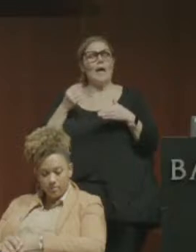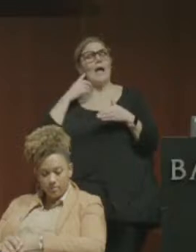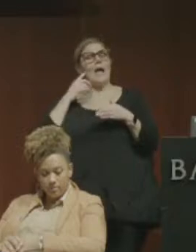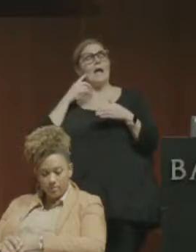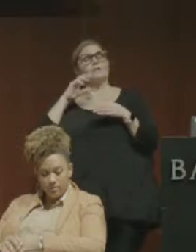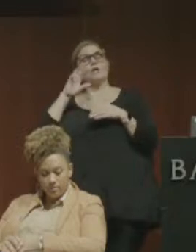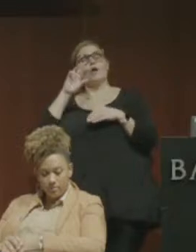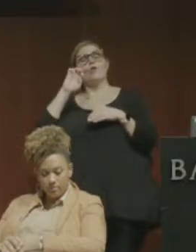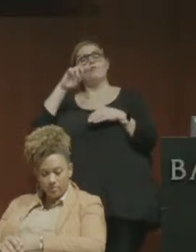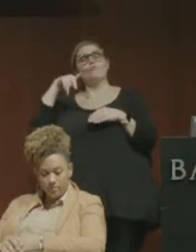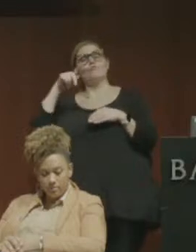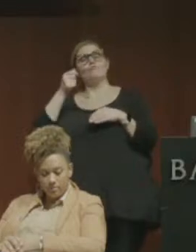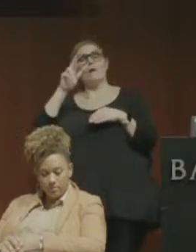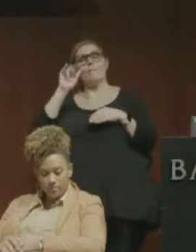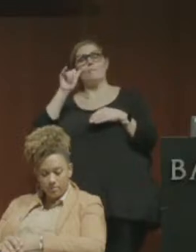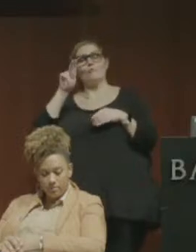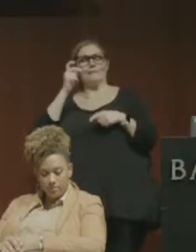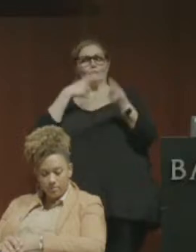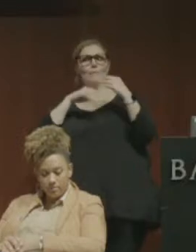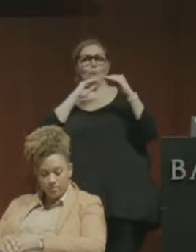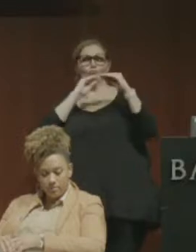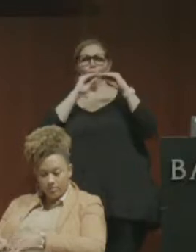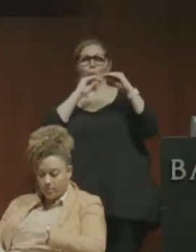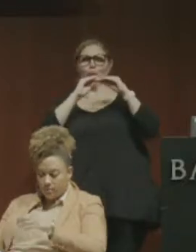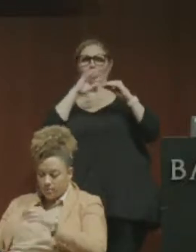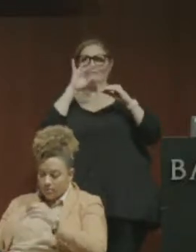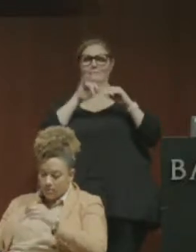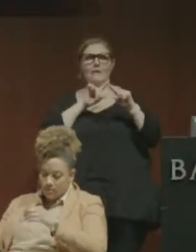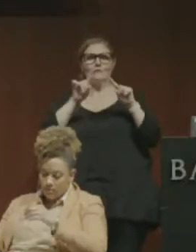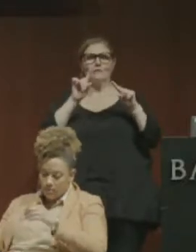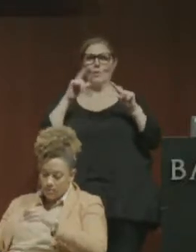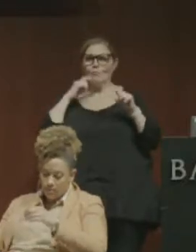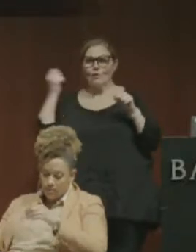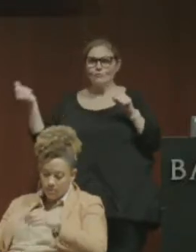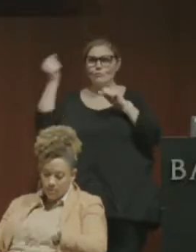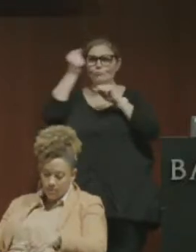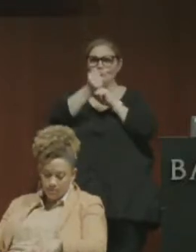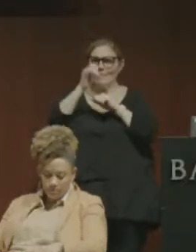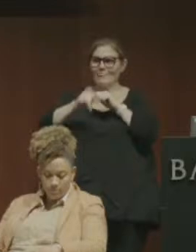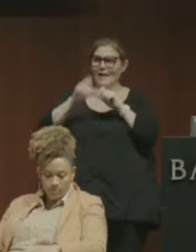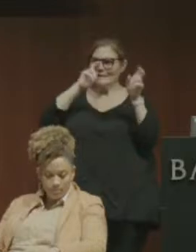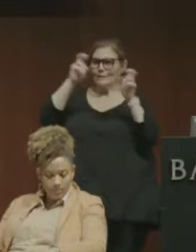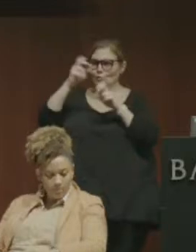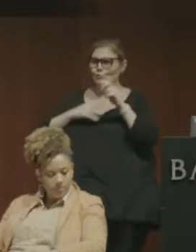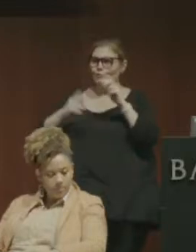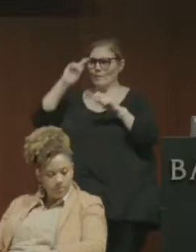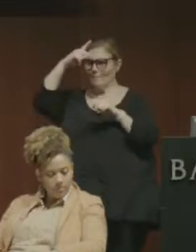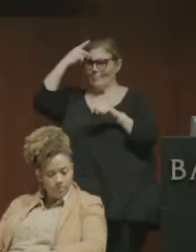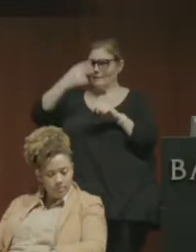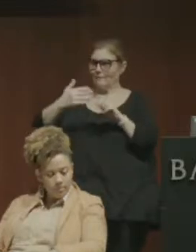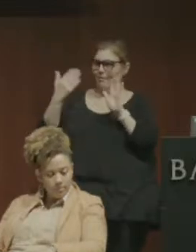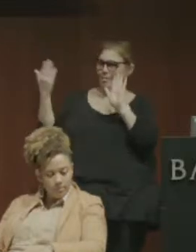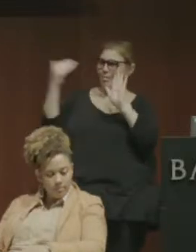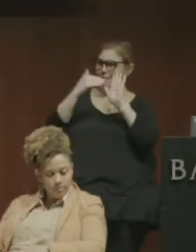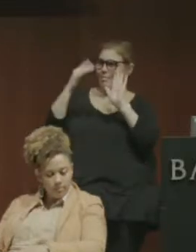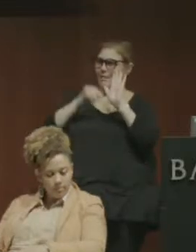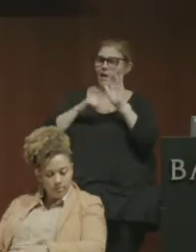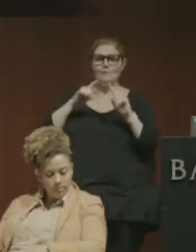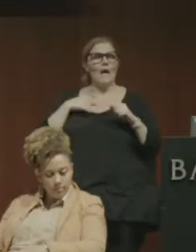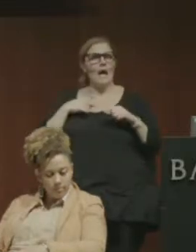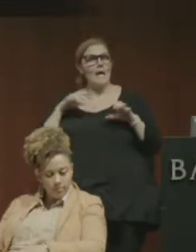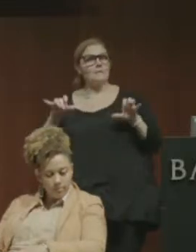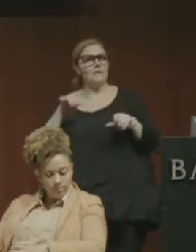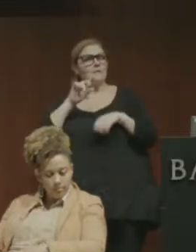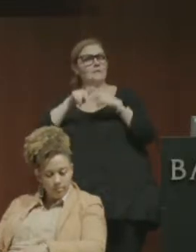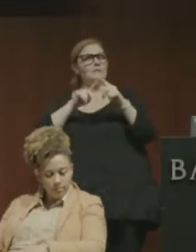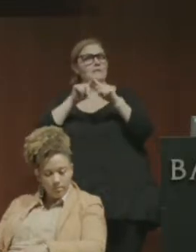Reparations Commission has tried to bring the issue to the forefront of the nation's political consciousness, I have done certain kinds